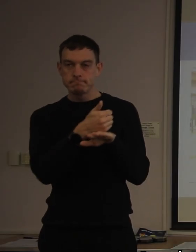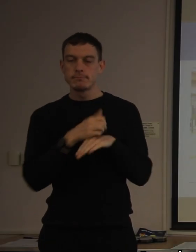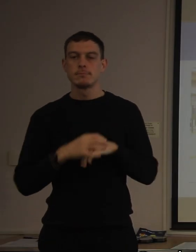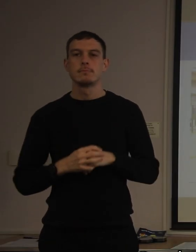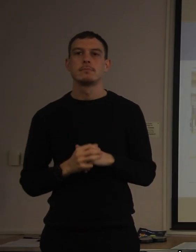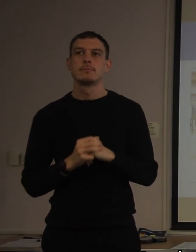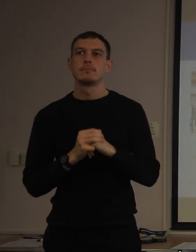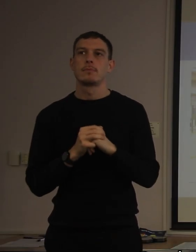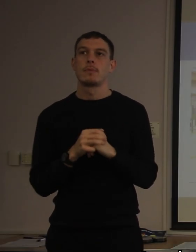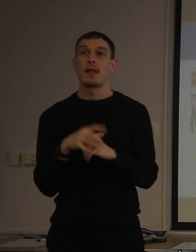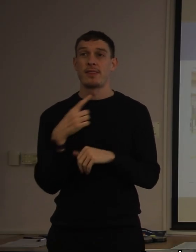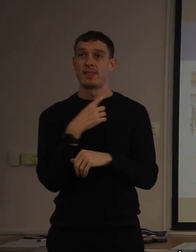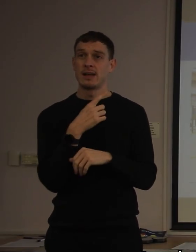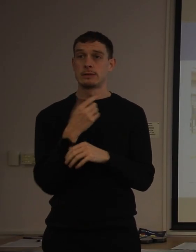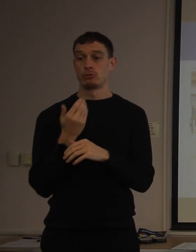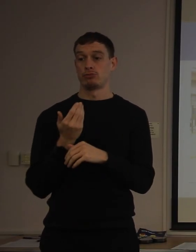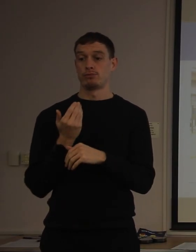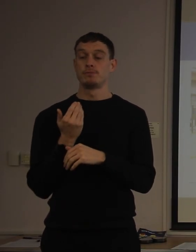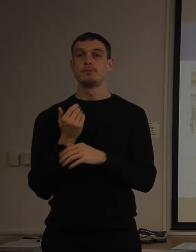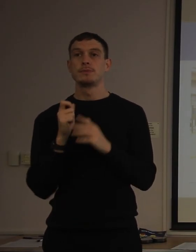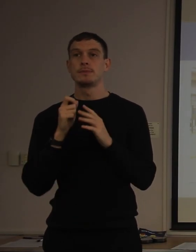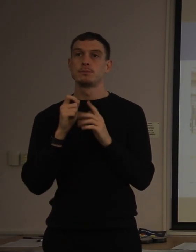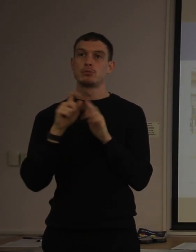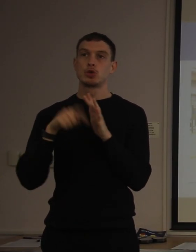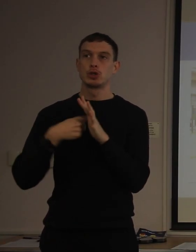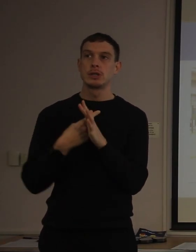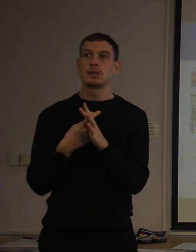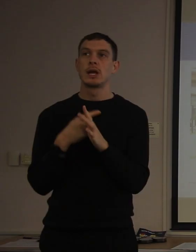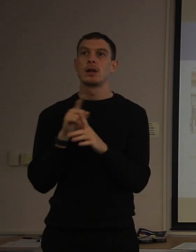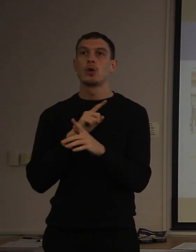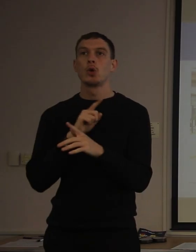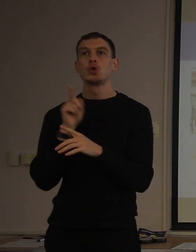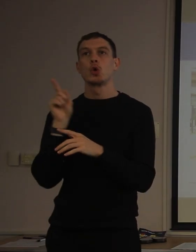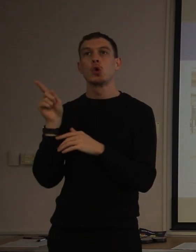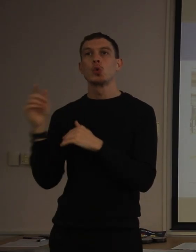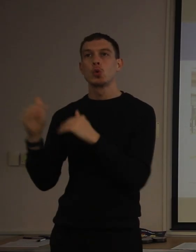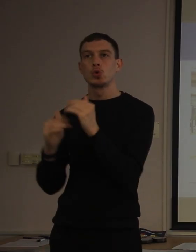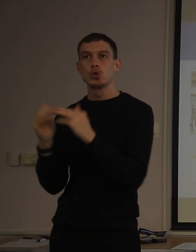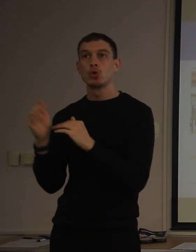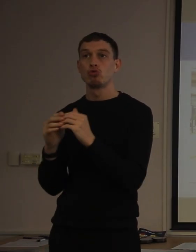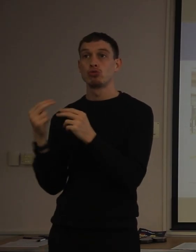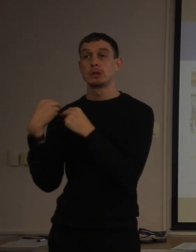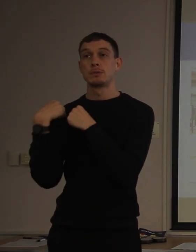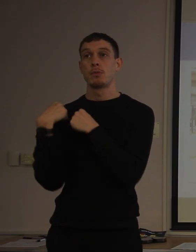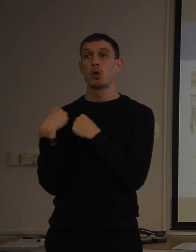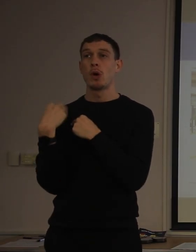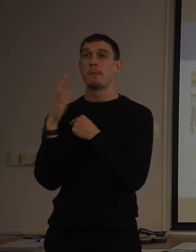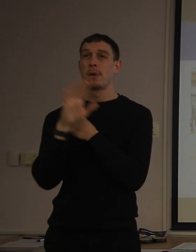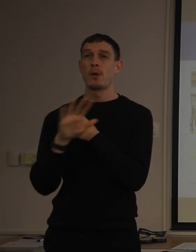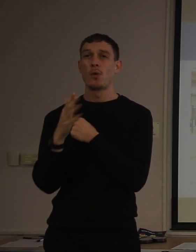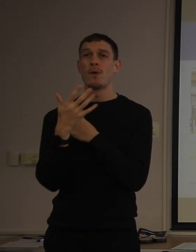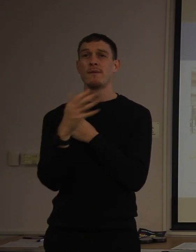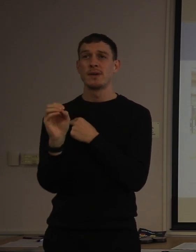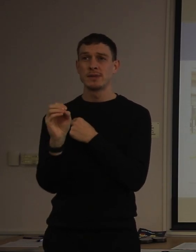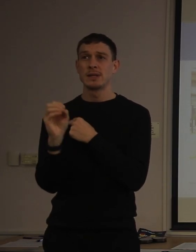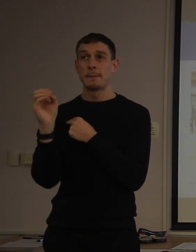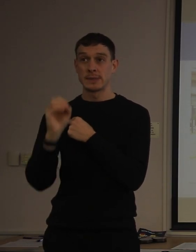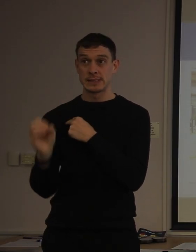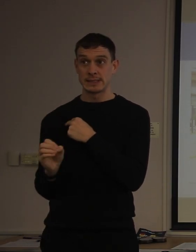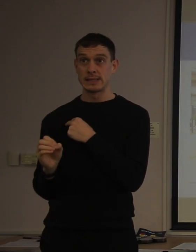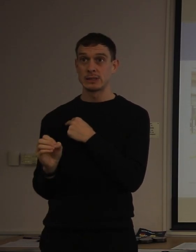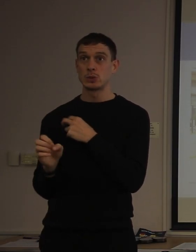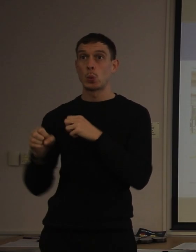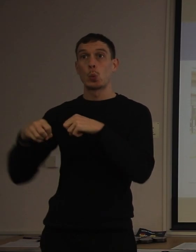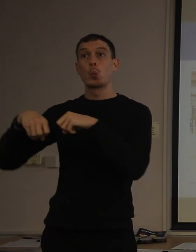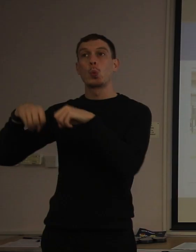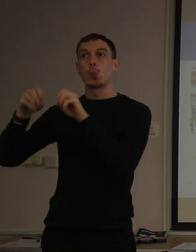So that's our latest project, and it also came about because the construction sector is responsible for 50% of Scotland's waste,